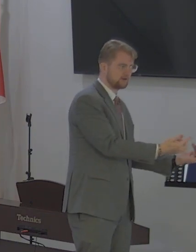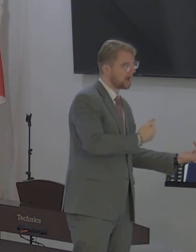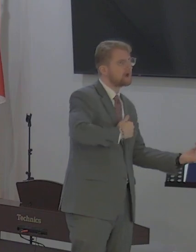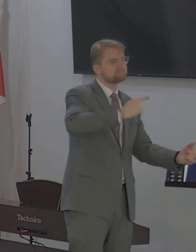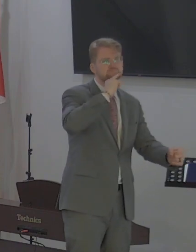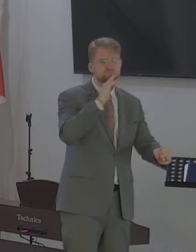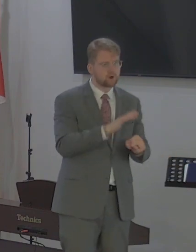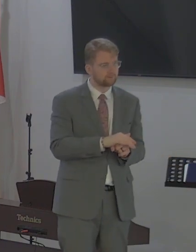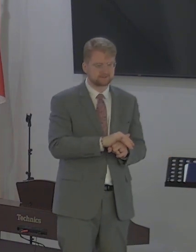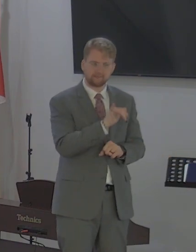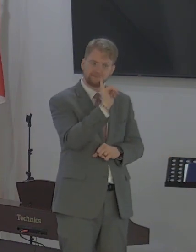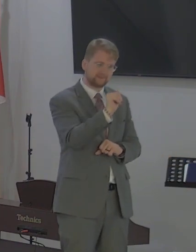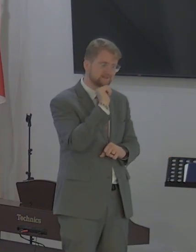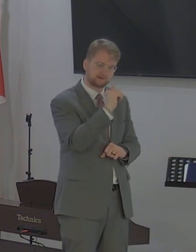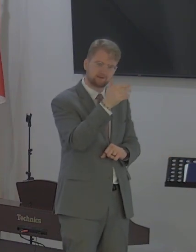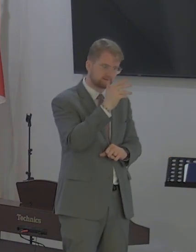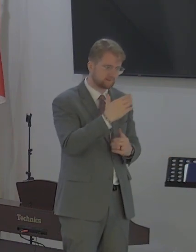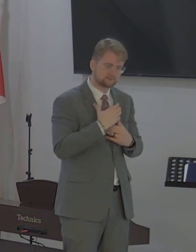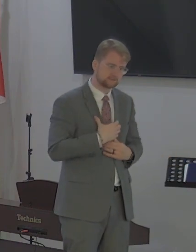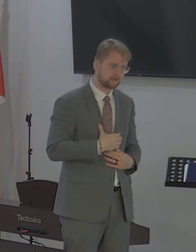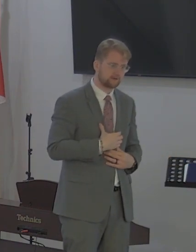this, that's God's